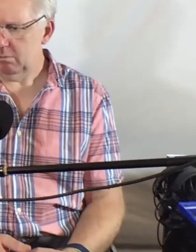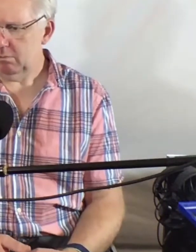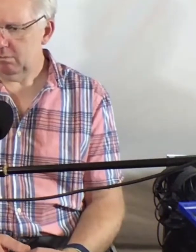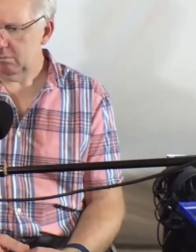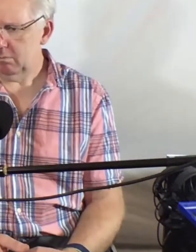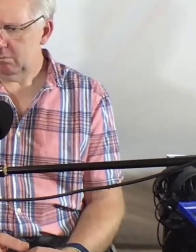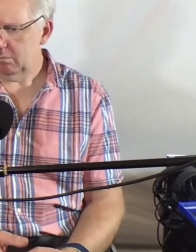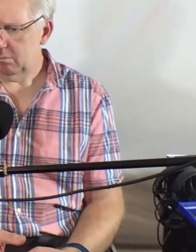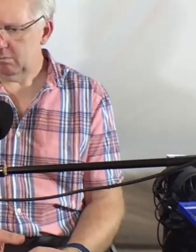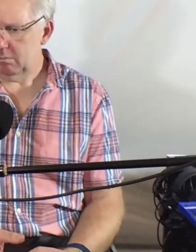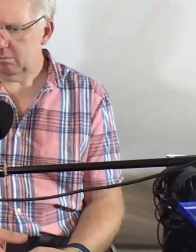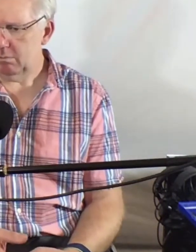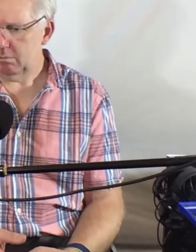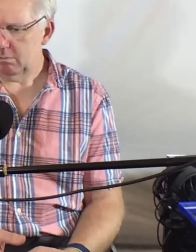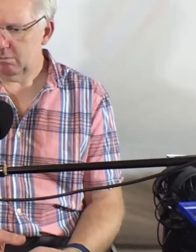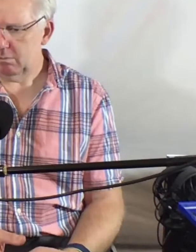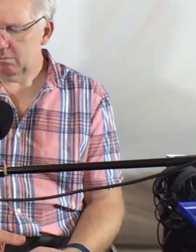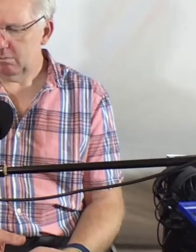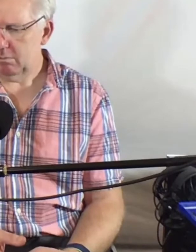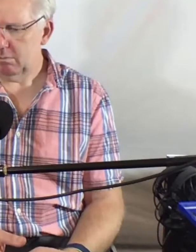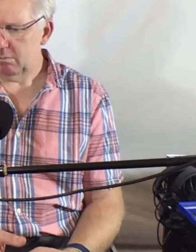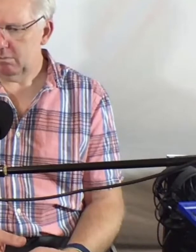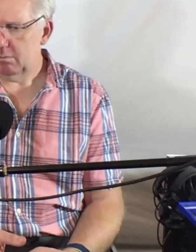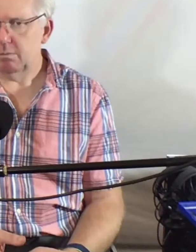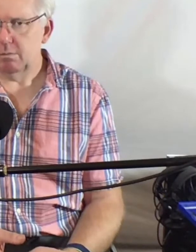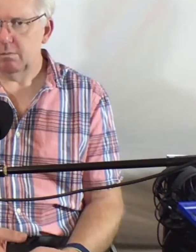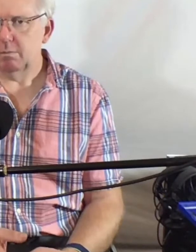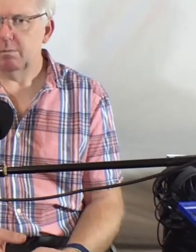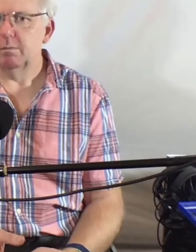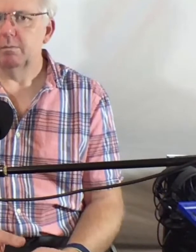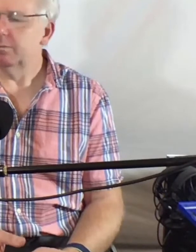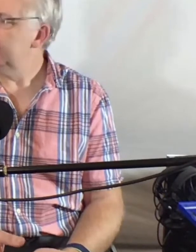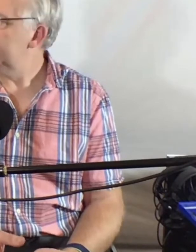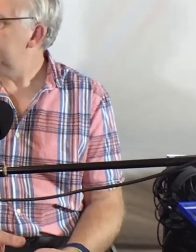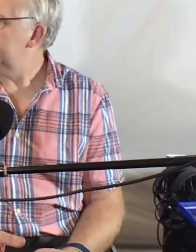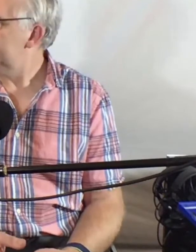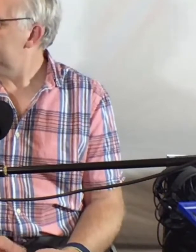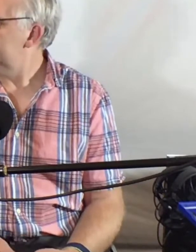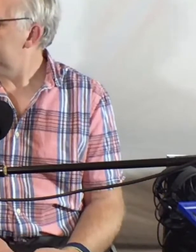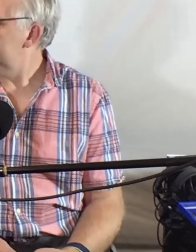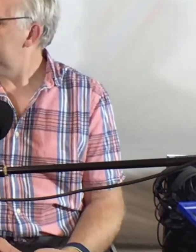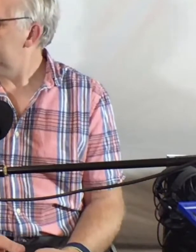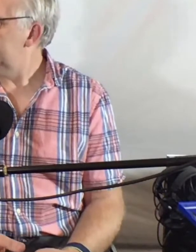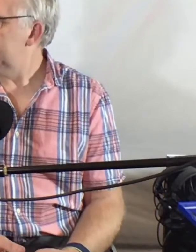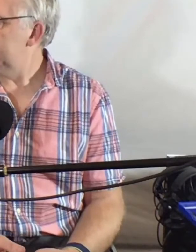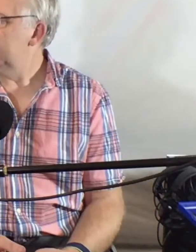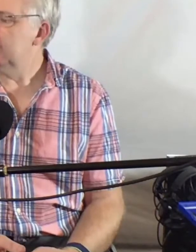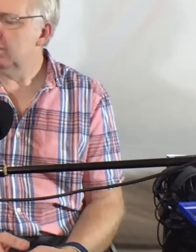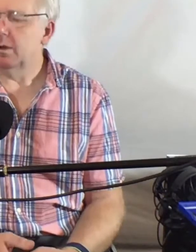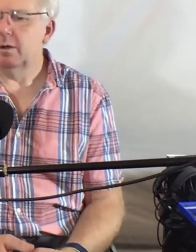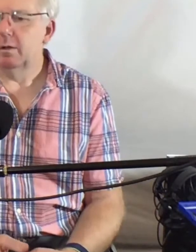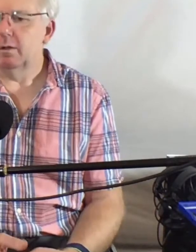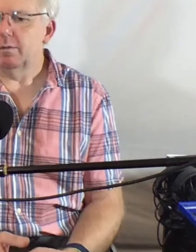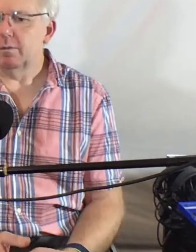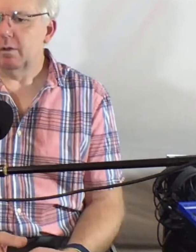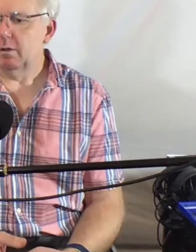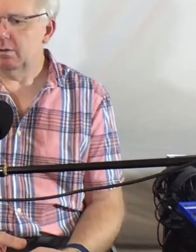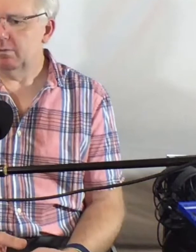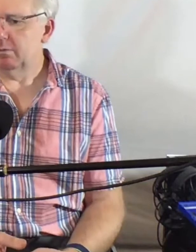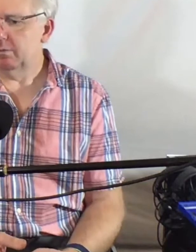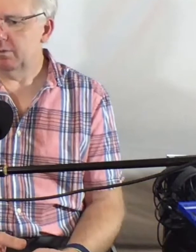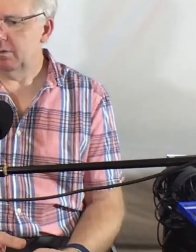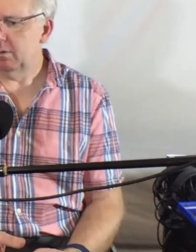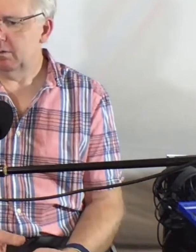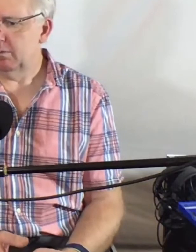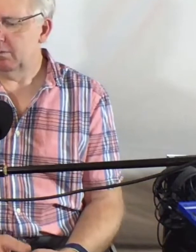home for 6 hours and I was somewhere else, all you need to do is kind of walk in, scan a code on the wall, Yeah. pop your phone